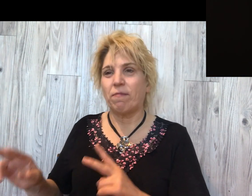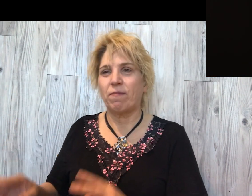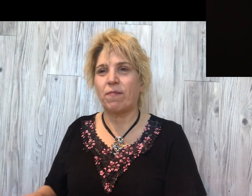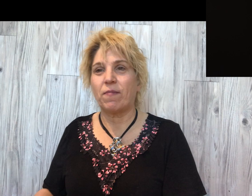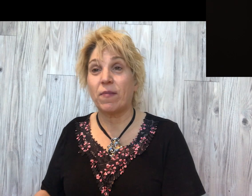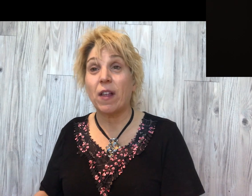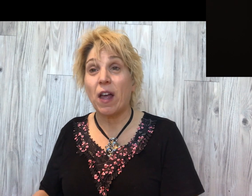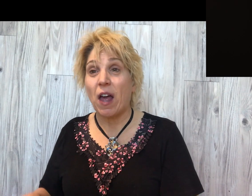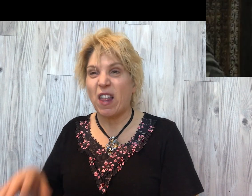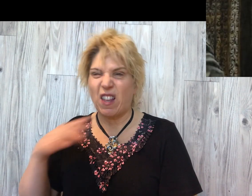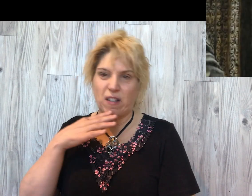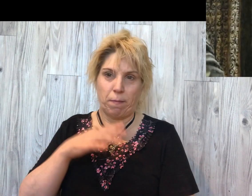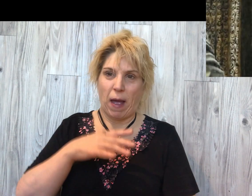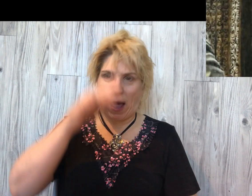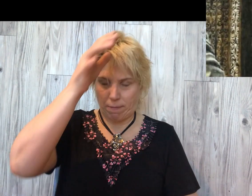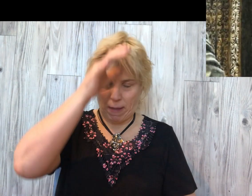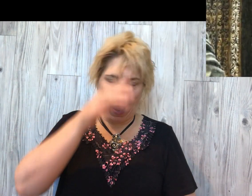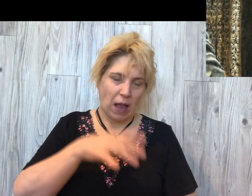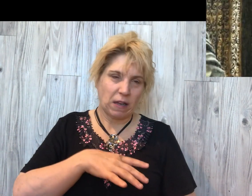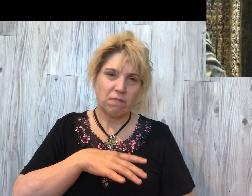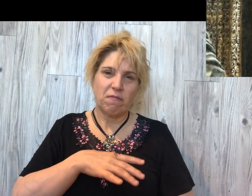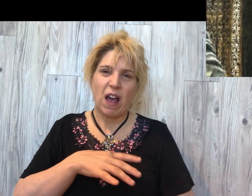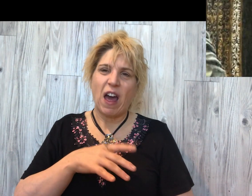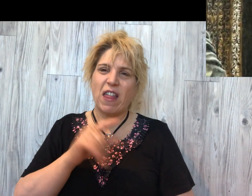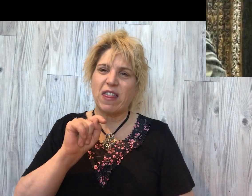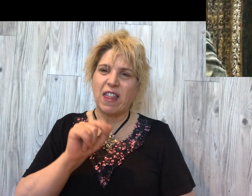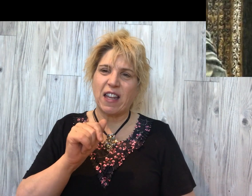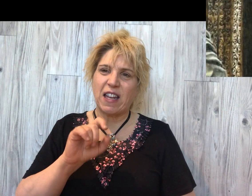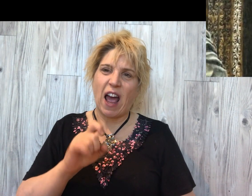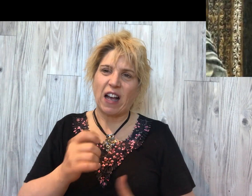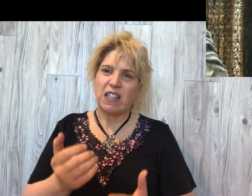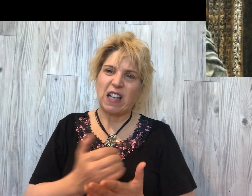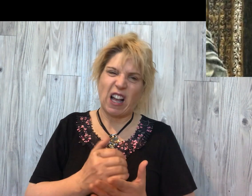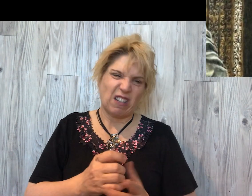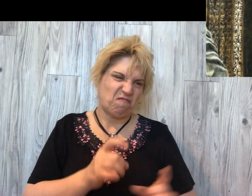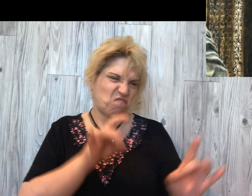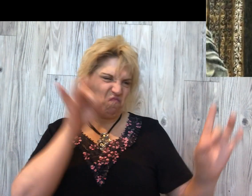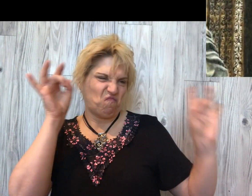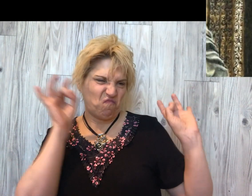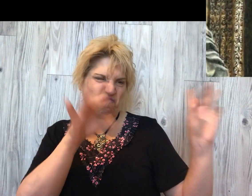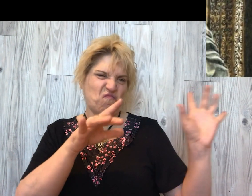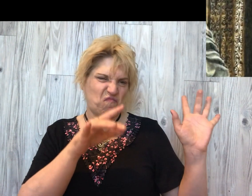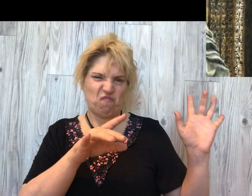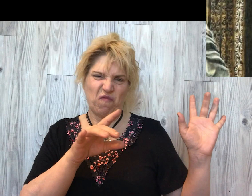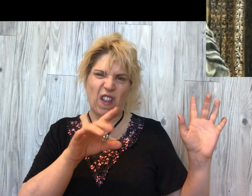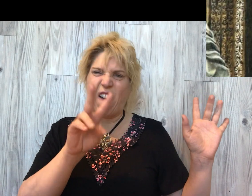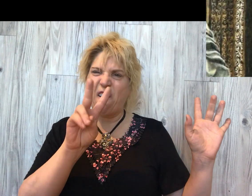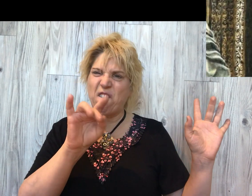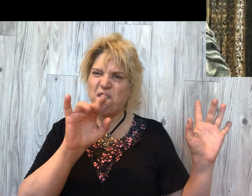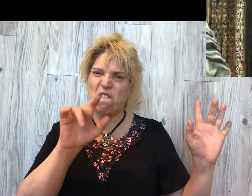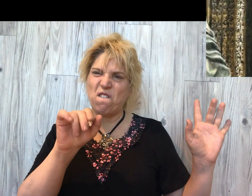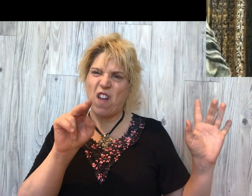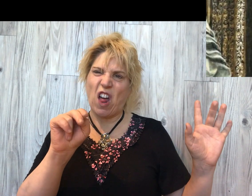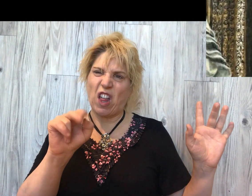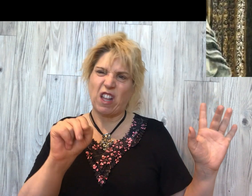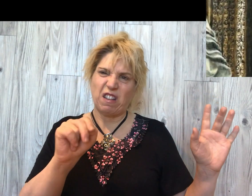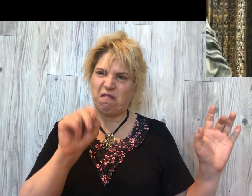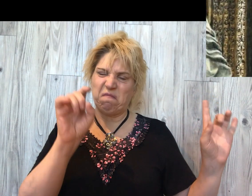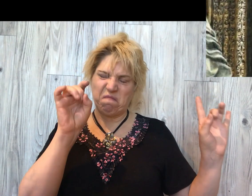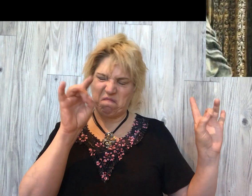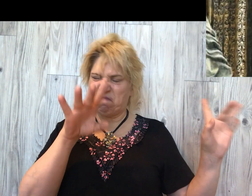tell. And there's a bad guy in the story, a tax collector. The hated, villain, bad